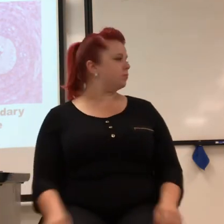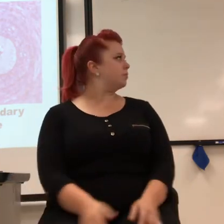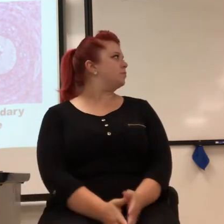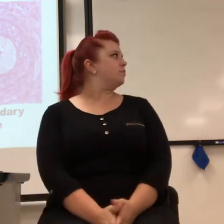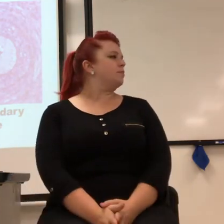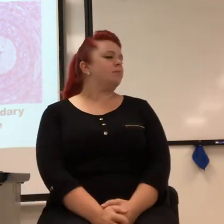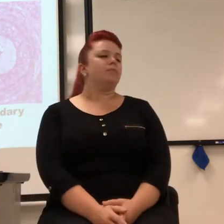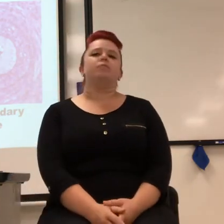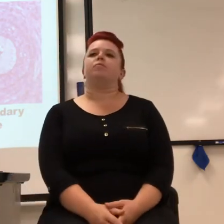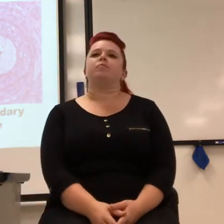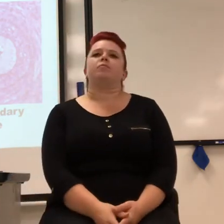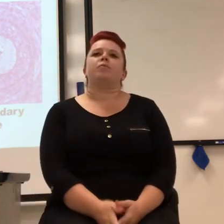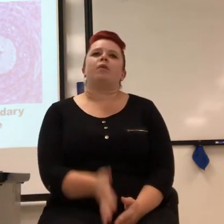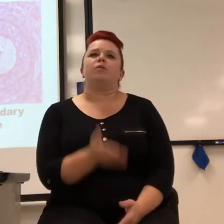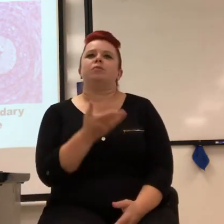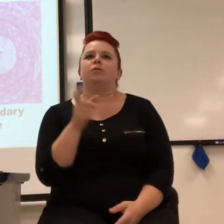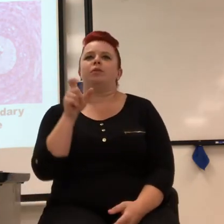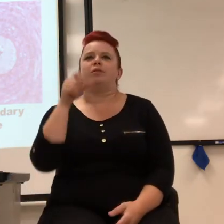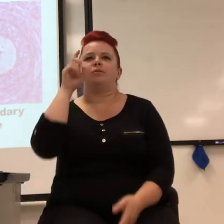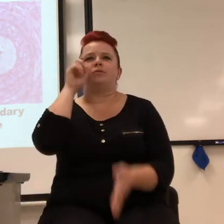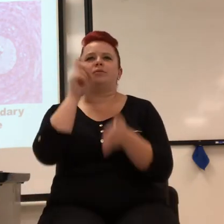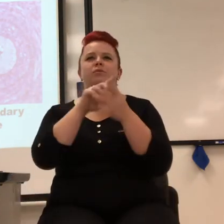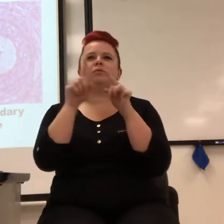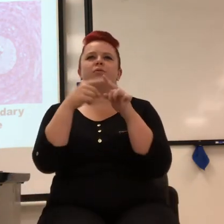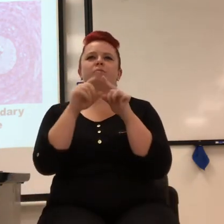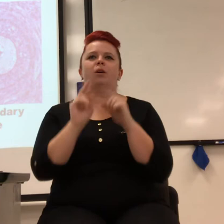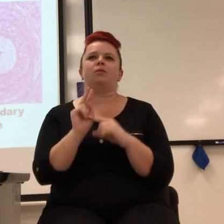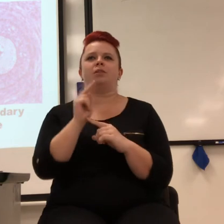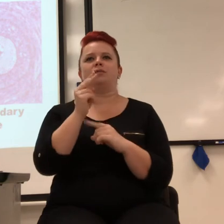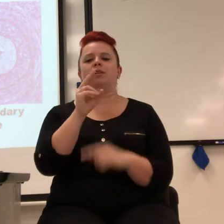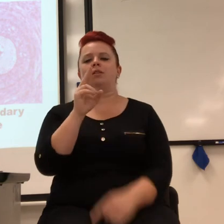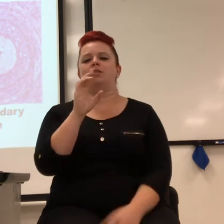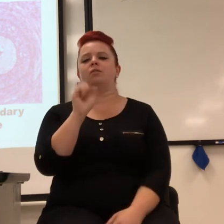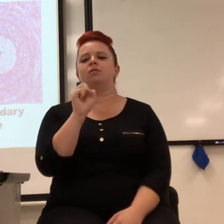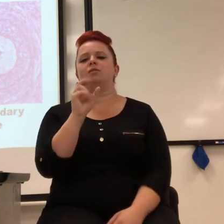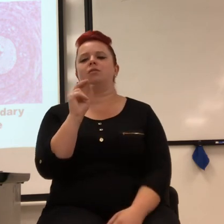Things to note about the secondary follicle.